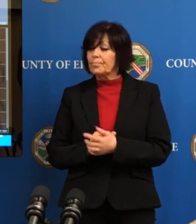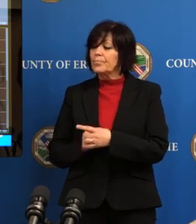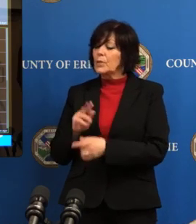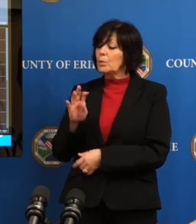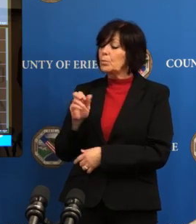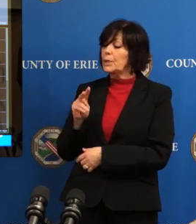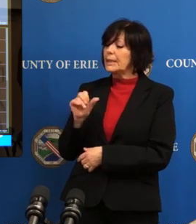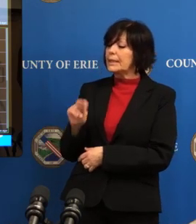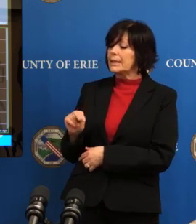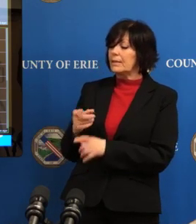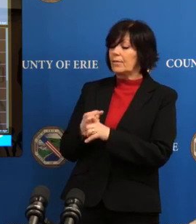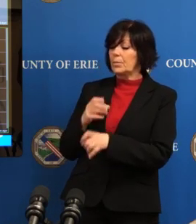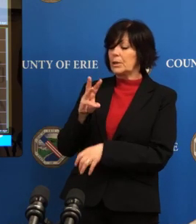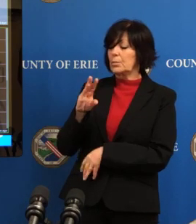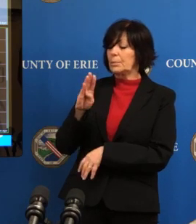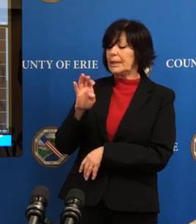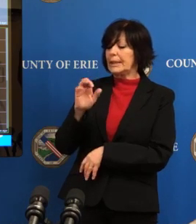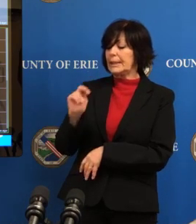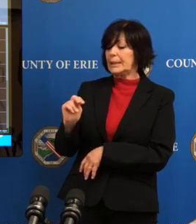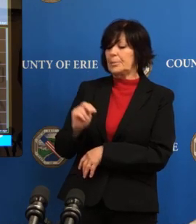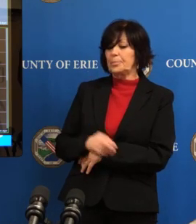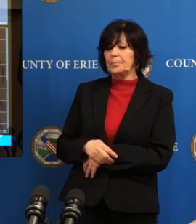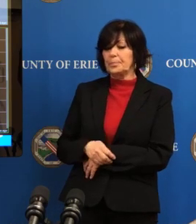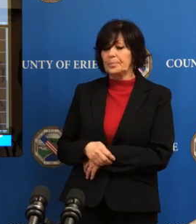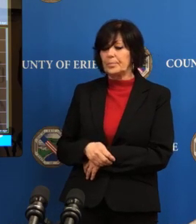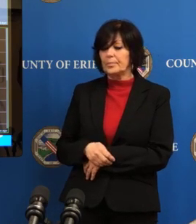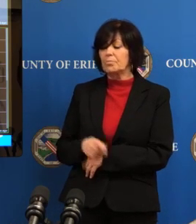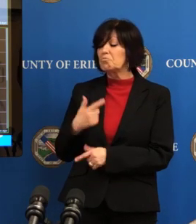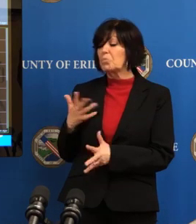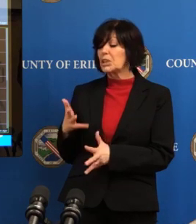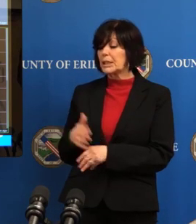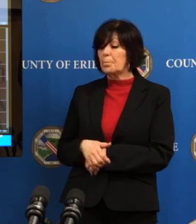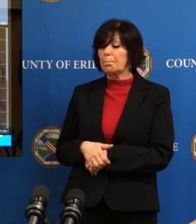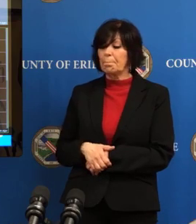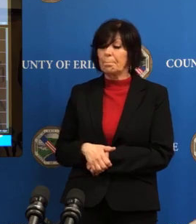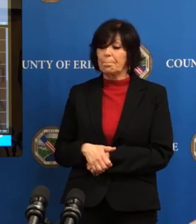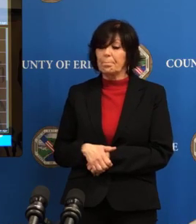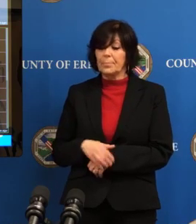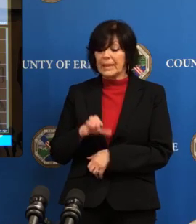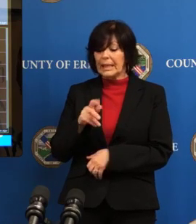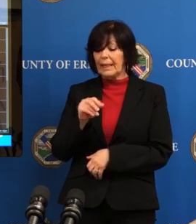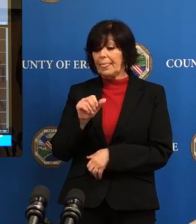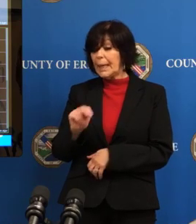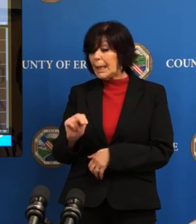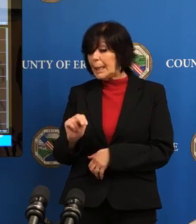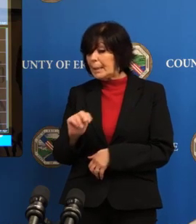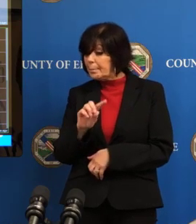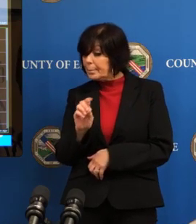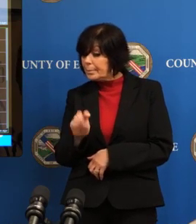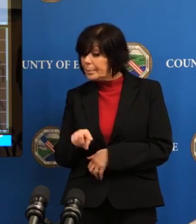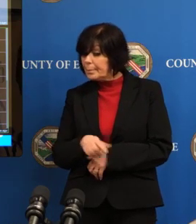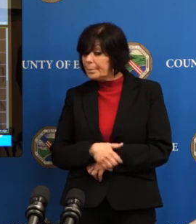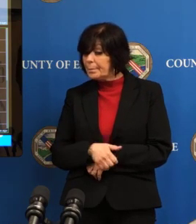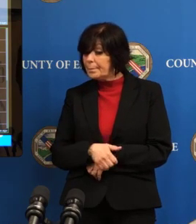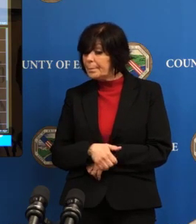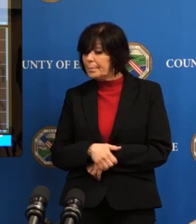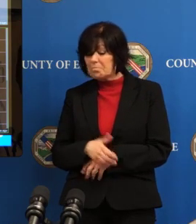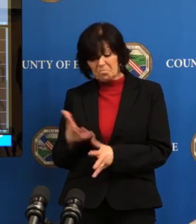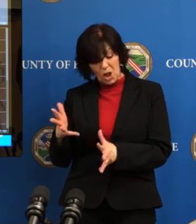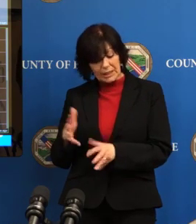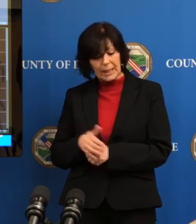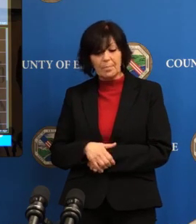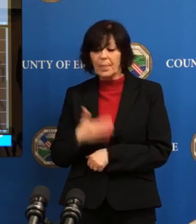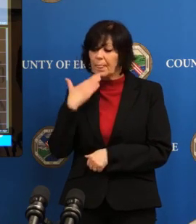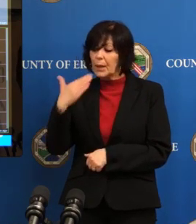Brendan from WBEN. I'm all set. Okay. Ethan, do you have any more questions? All set for now,